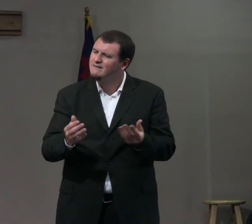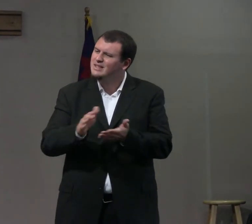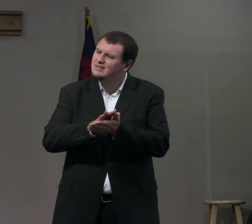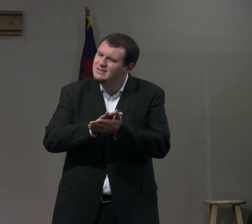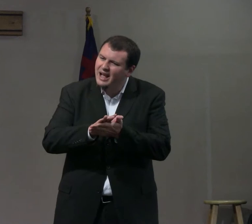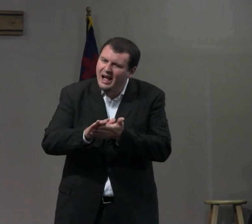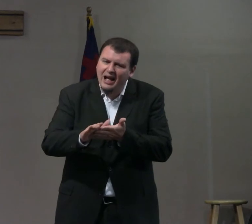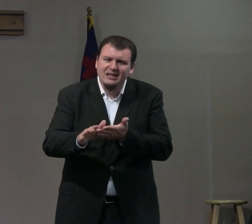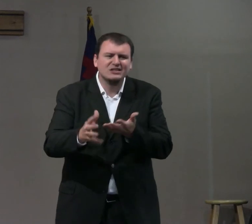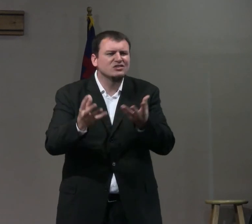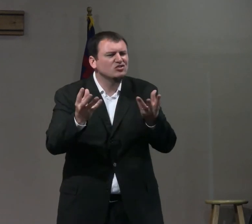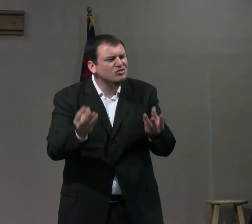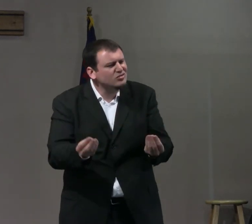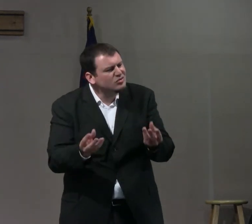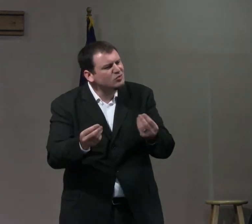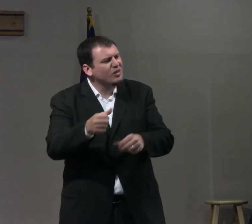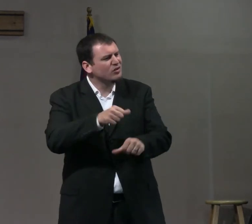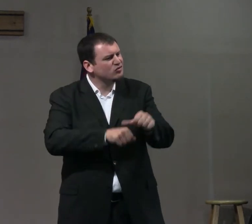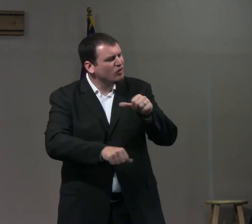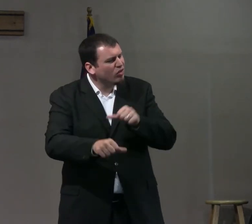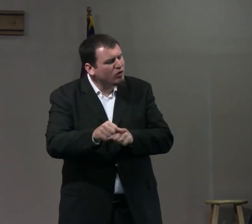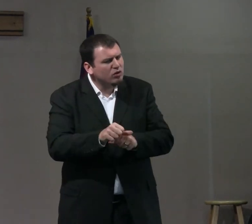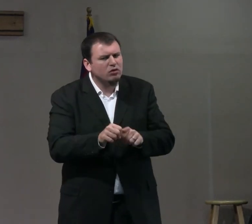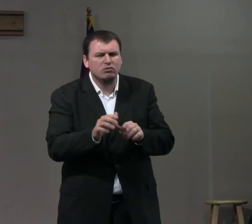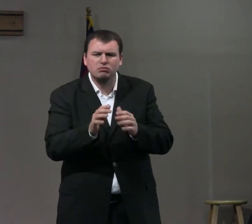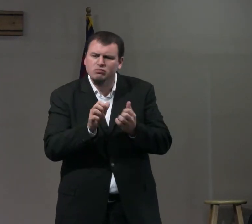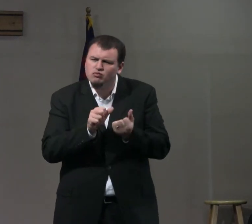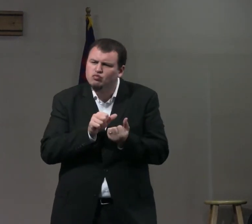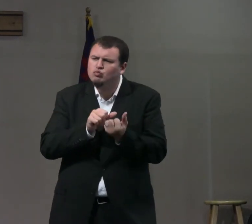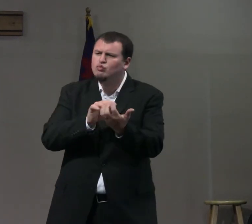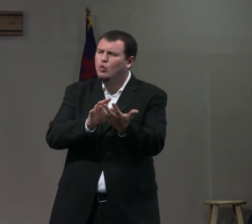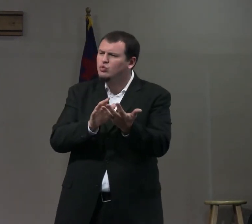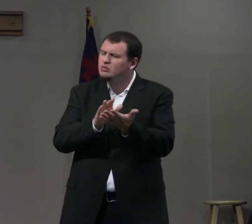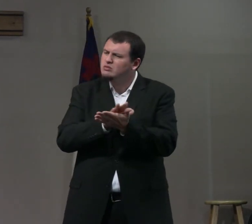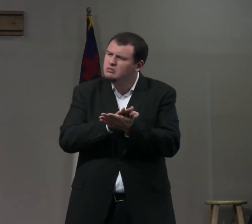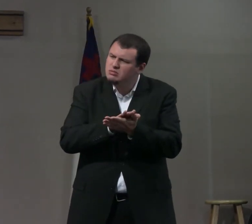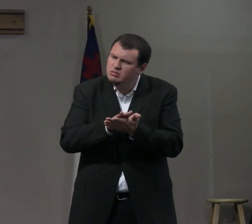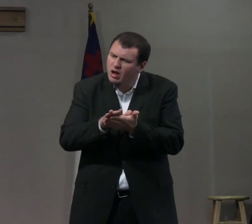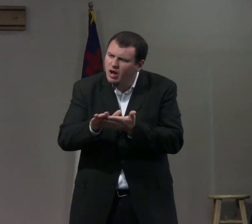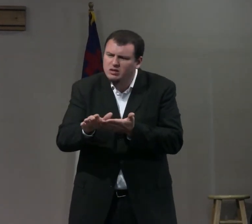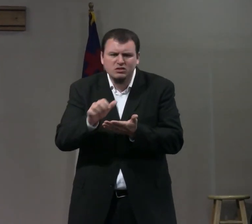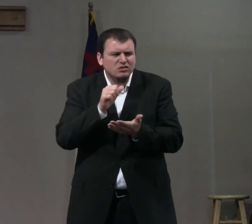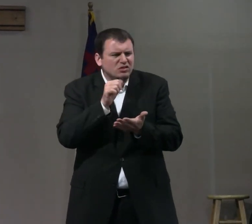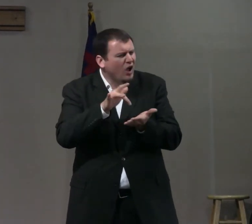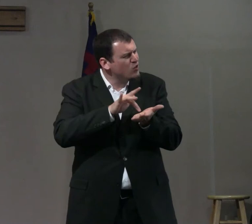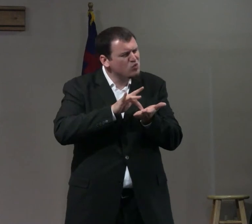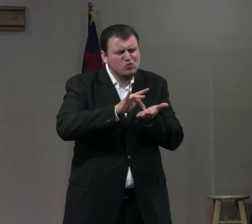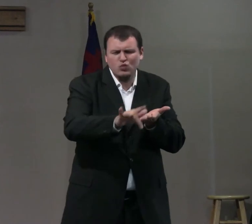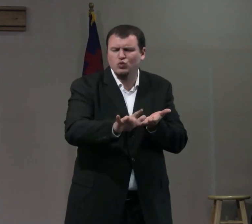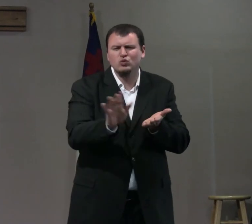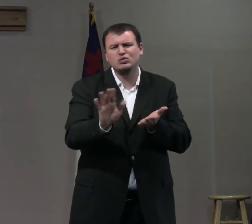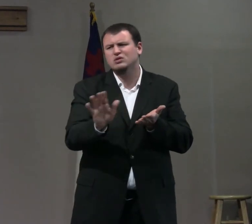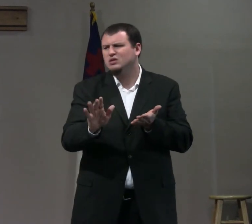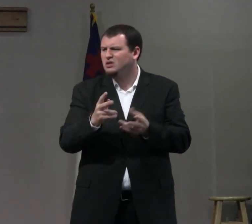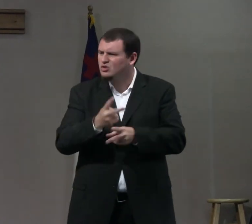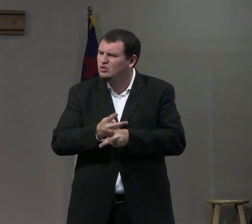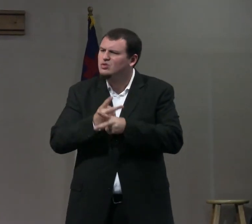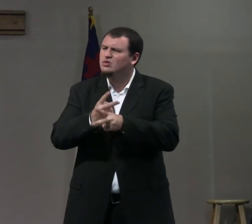Be gentle with how you're helping people. And that you're pushing them, it's not really important.